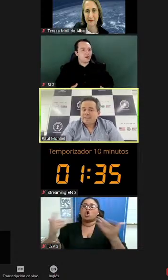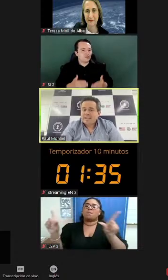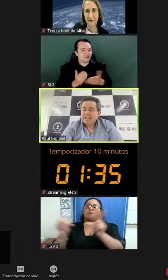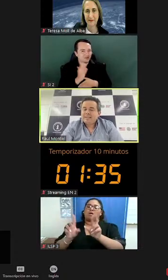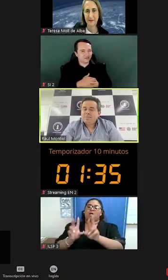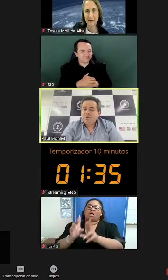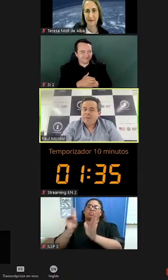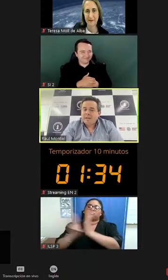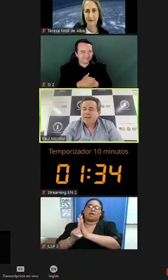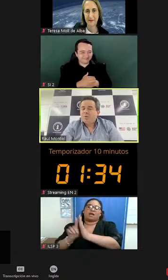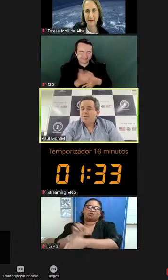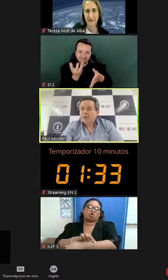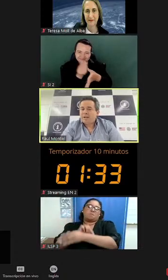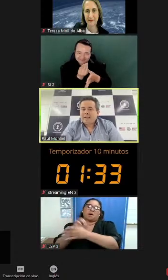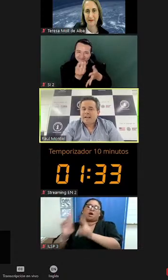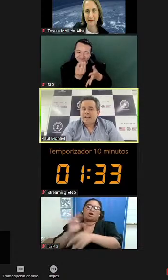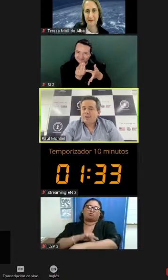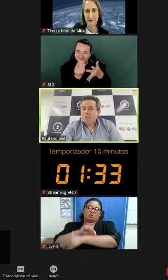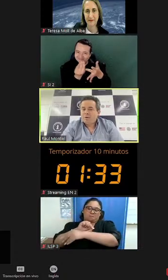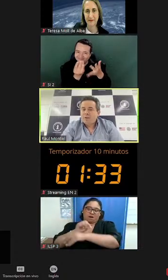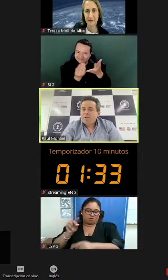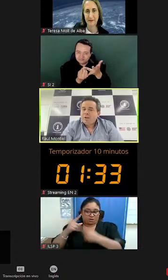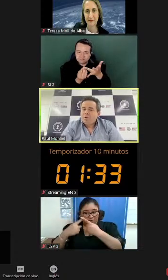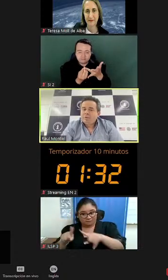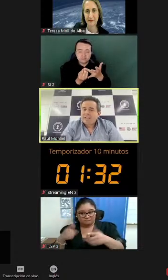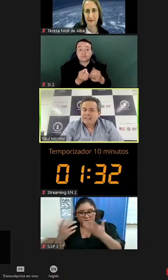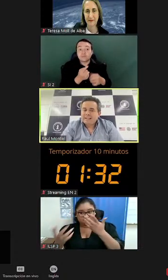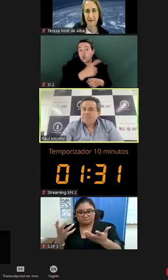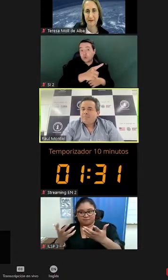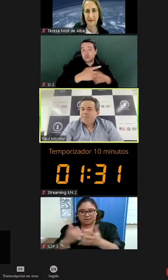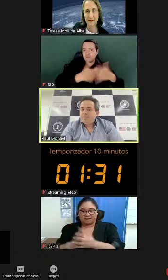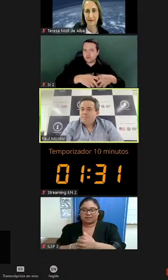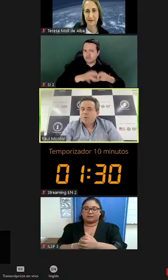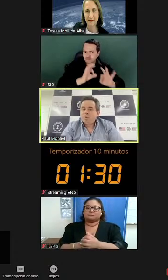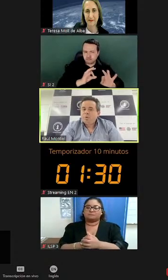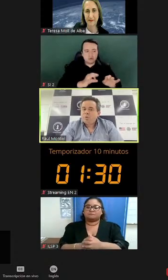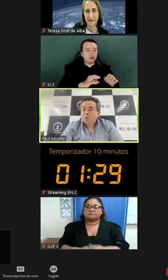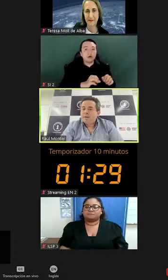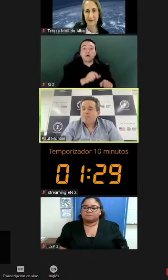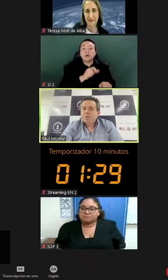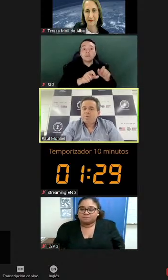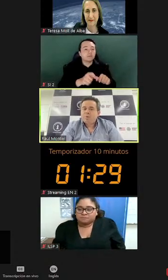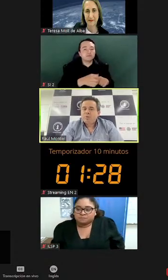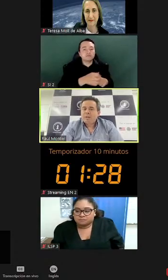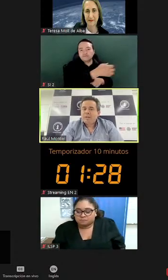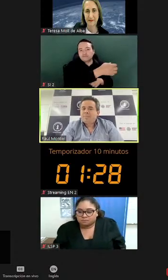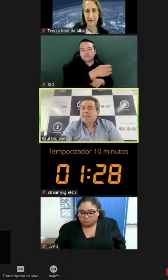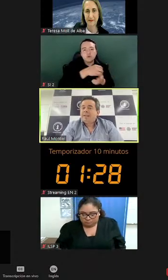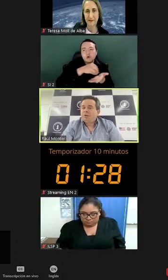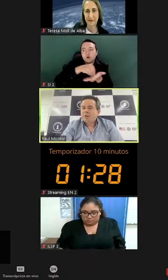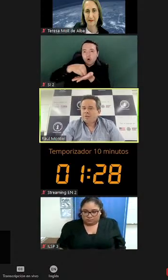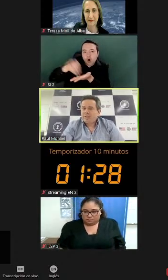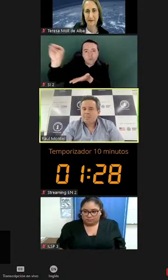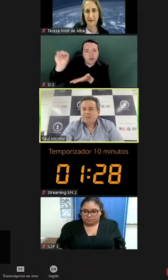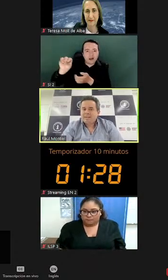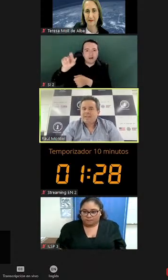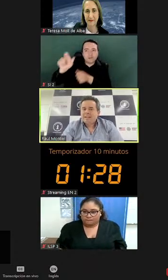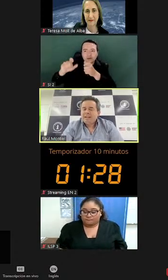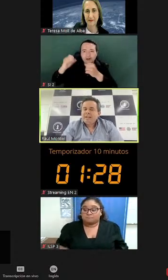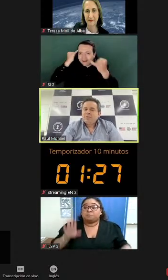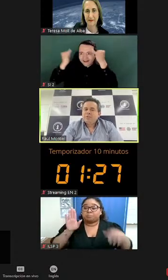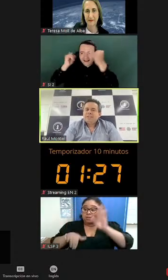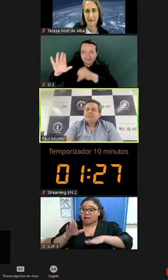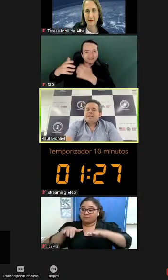rights there are companies that do well regarding value chains they hire they purchase